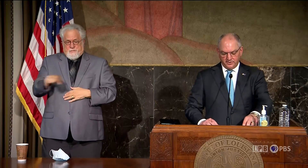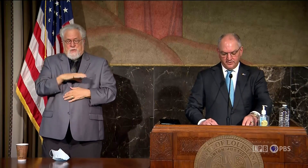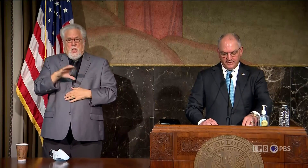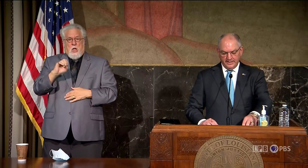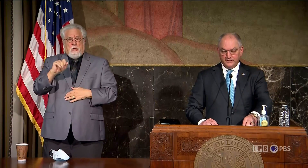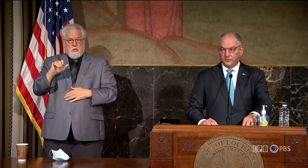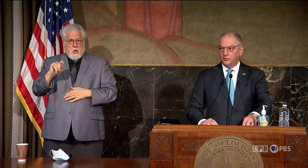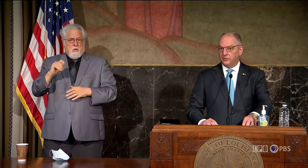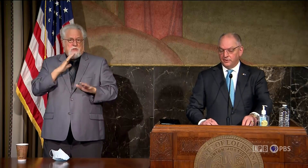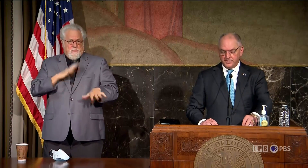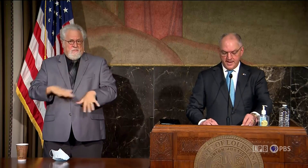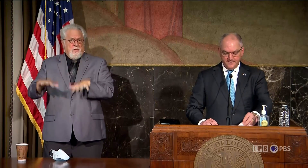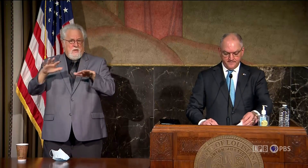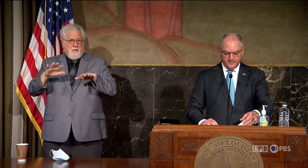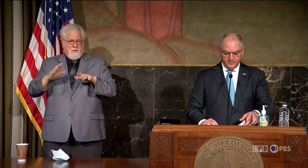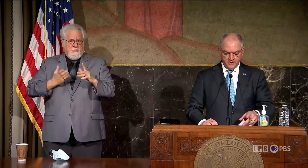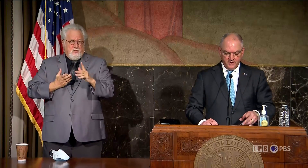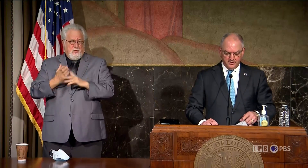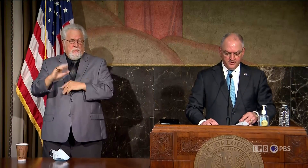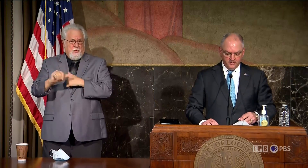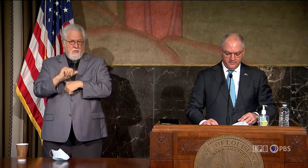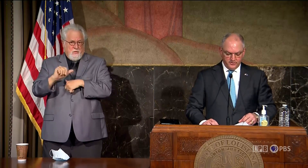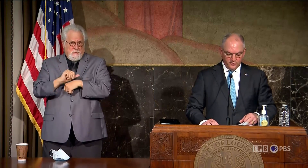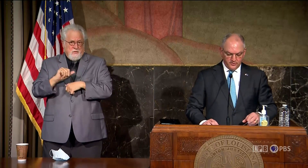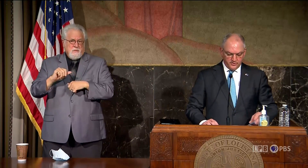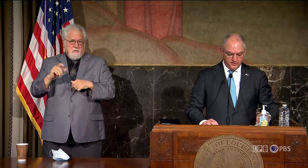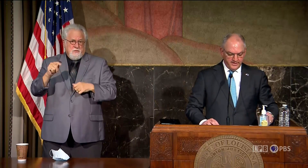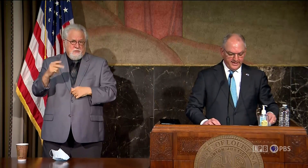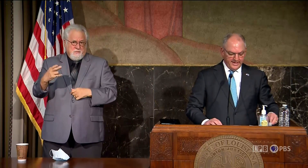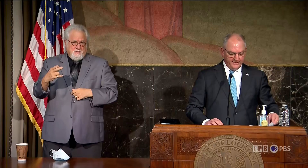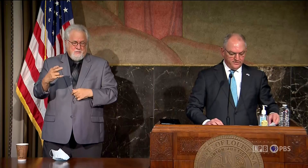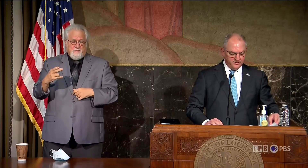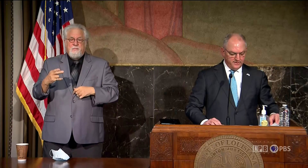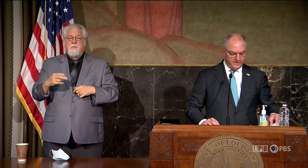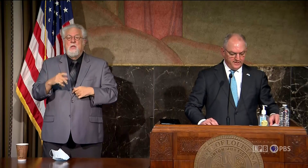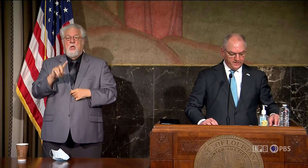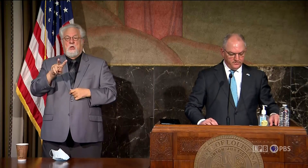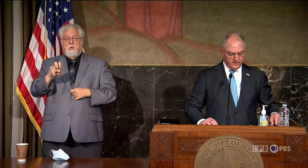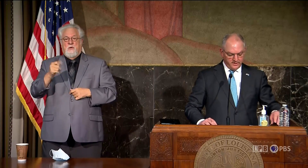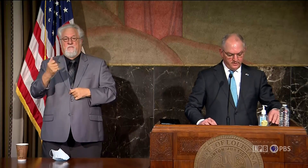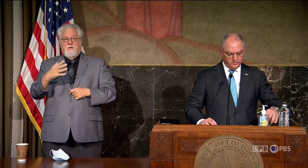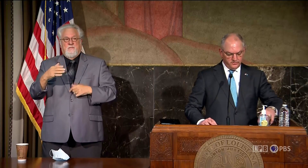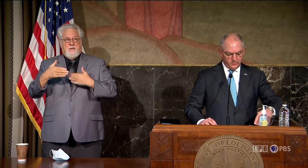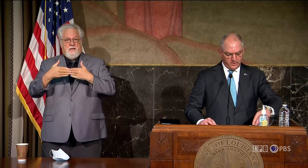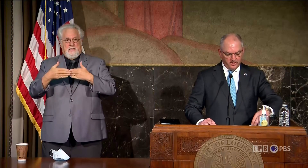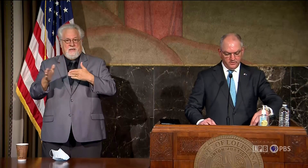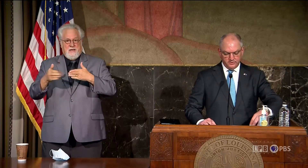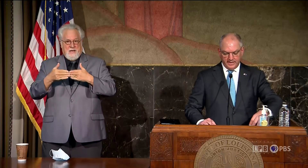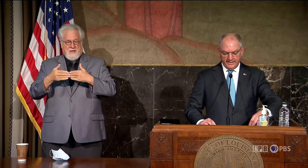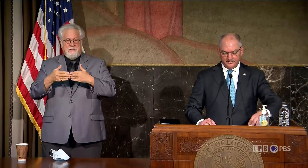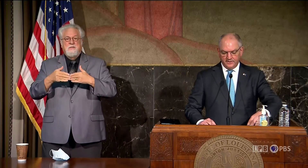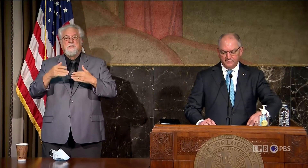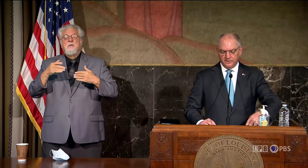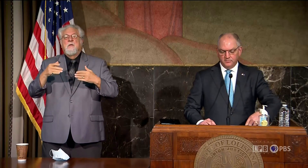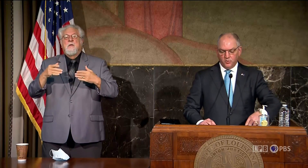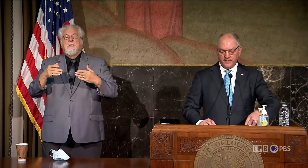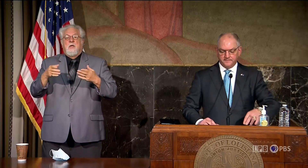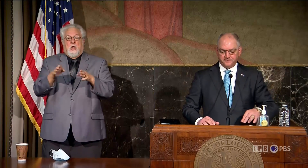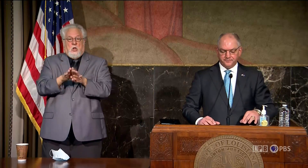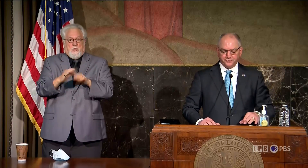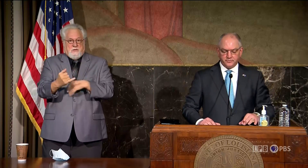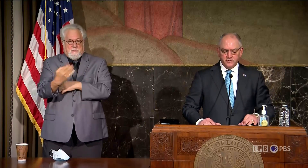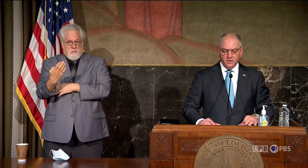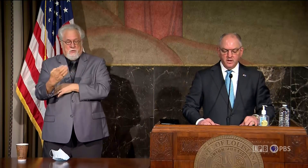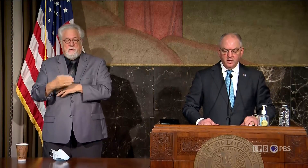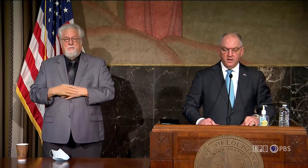a concern at least through Thursday. A total of 213 gates in the coastal zone are closed as of this morning.